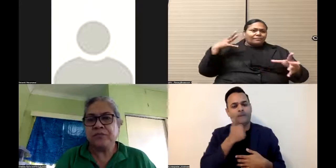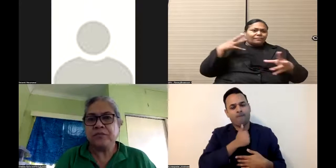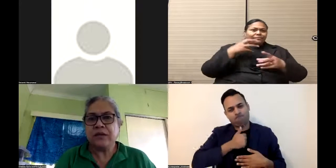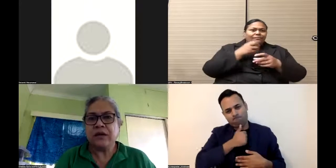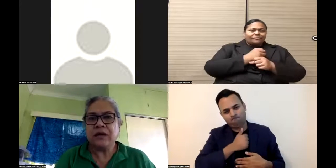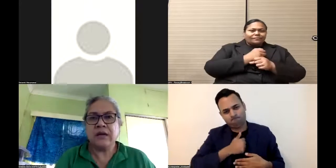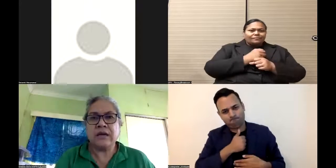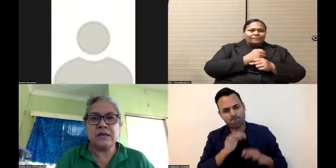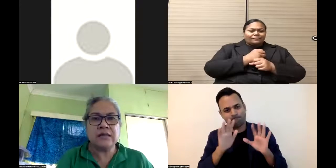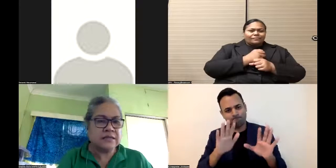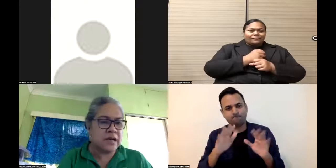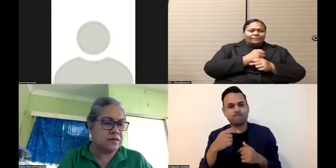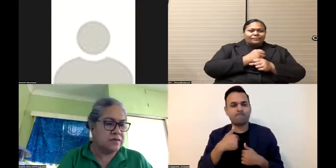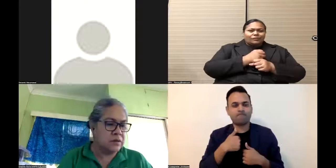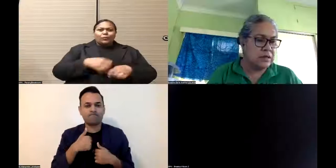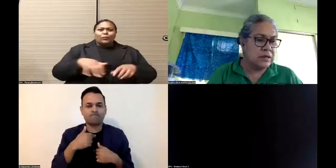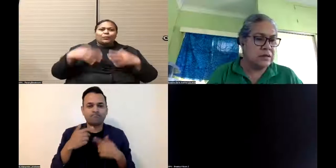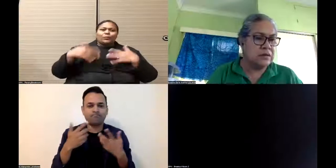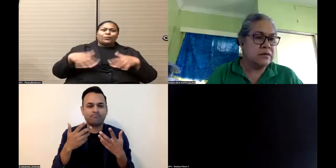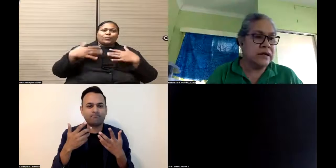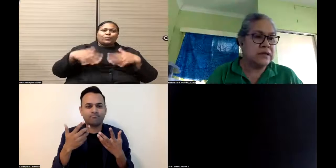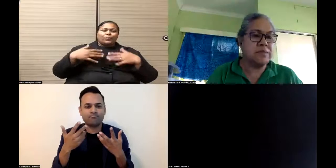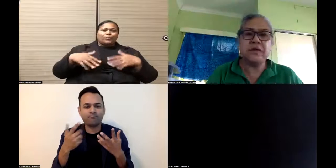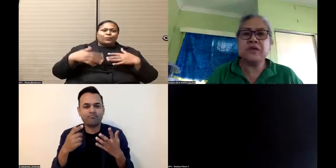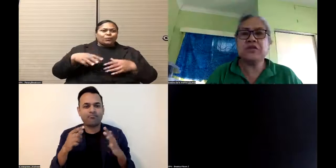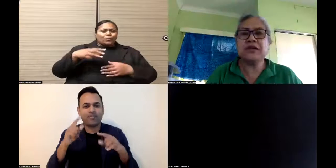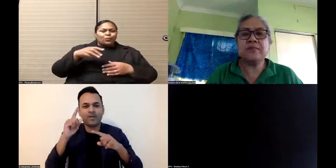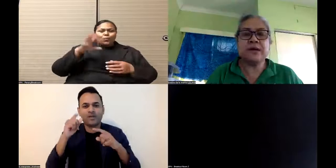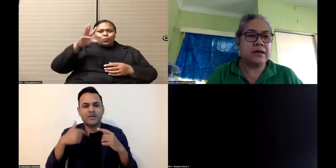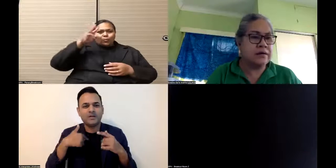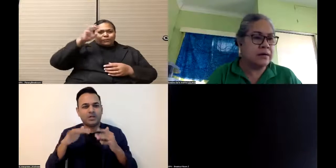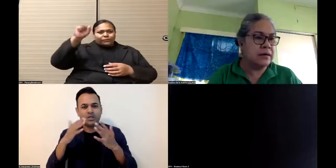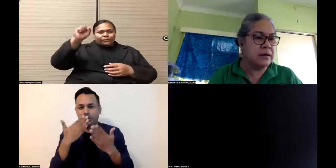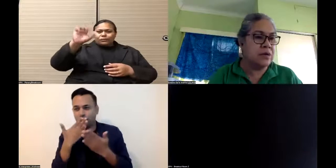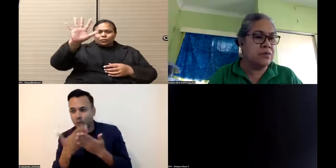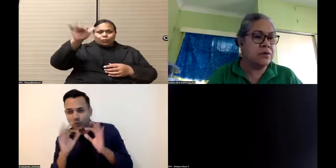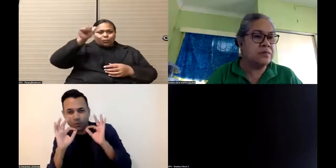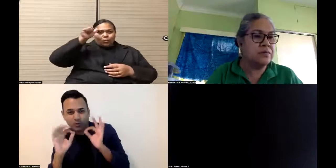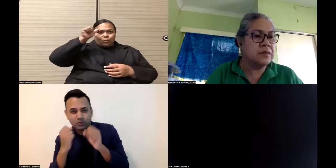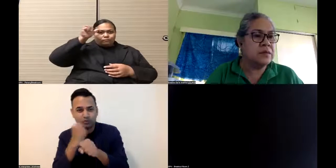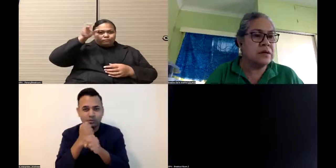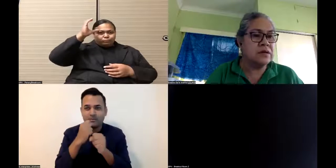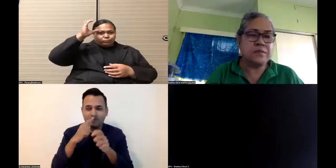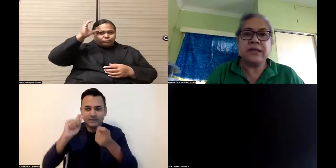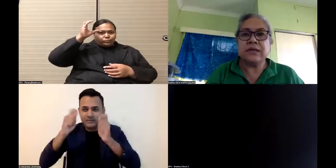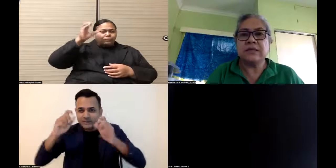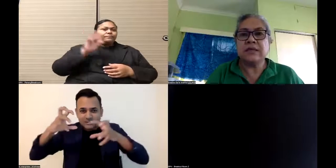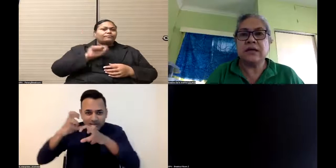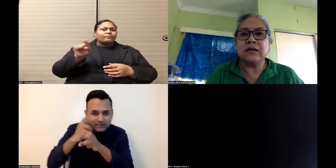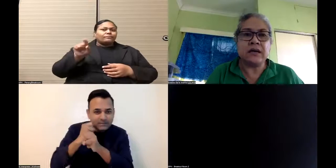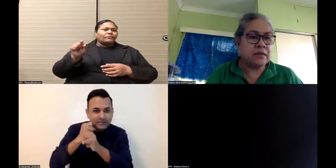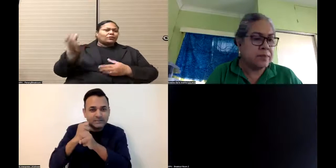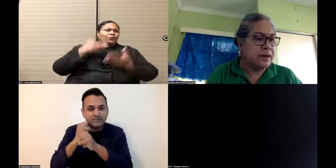knowledge and insightful experience shared by our